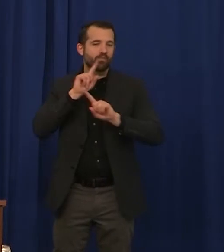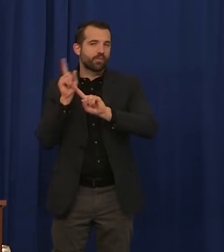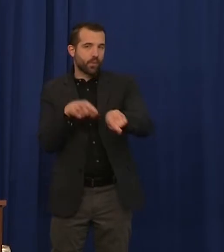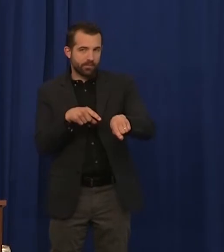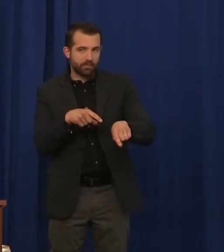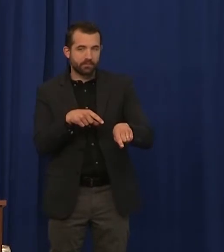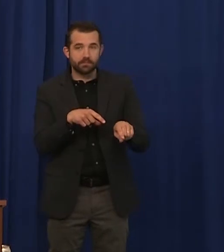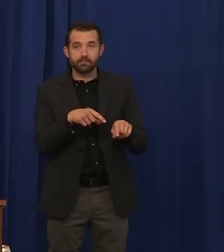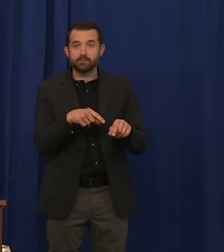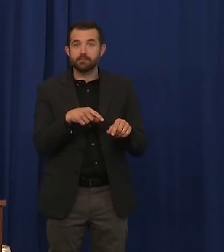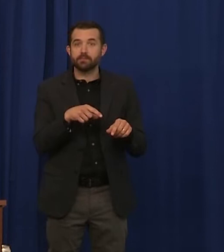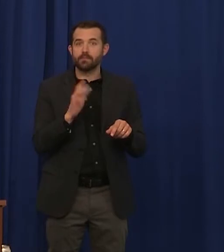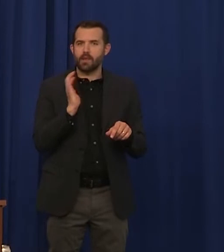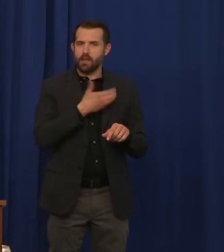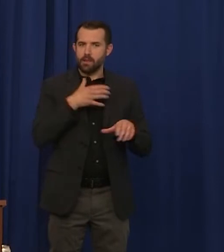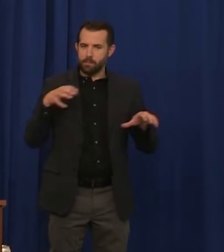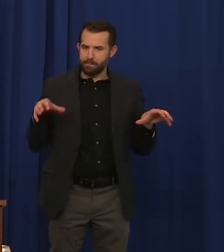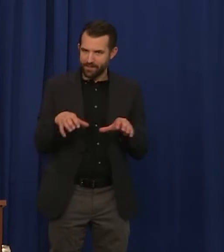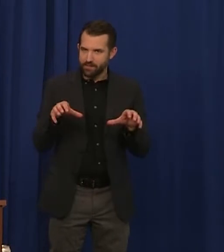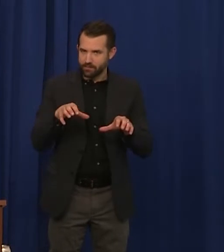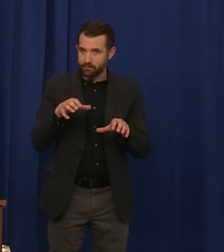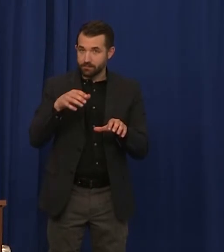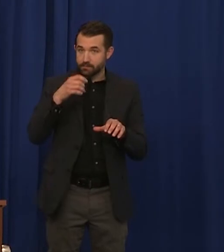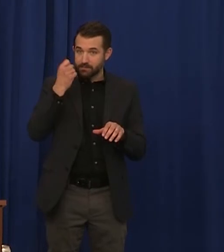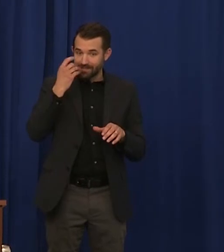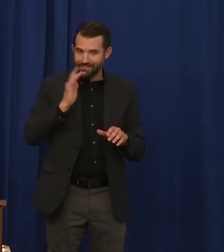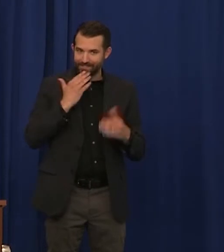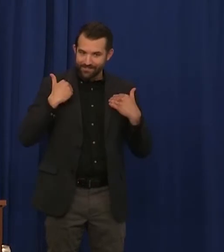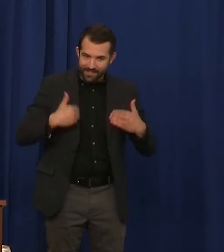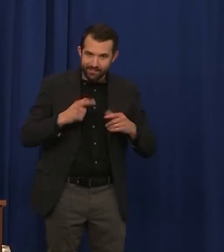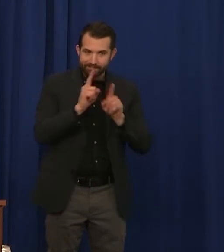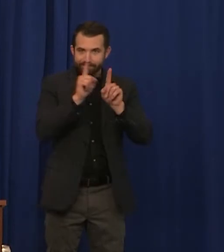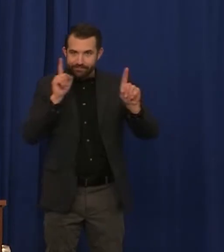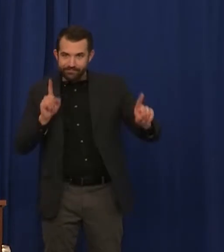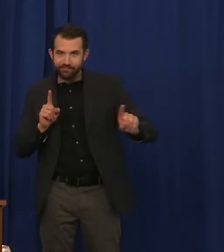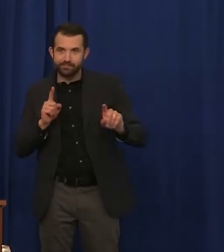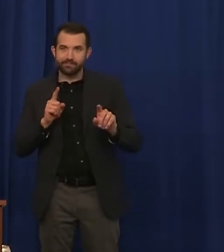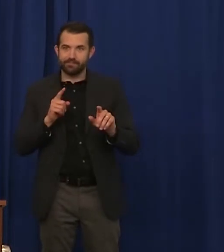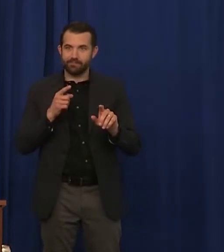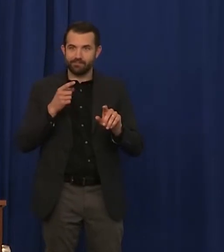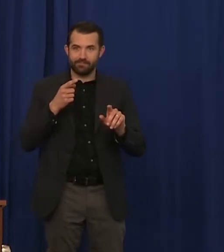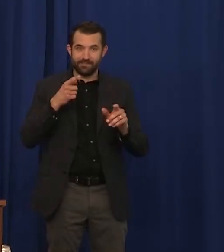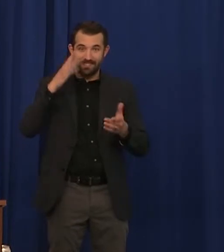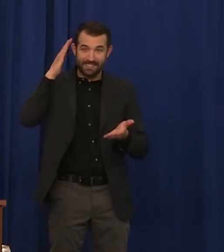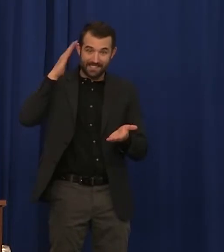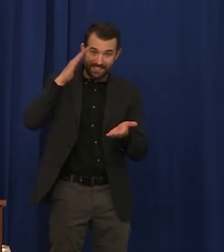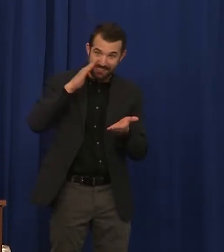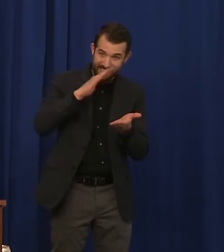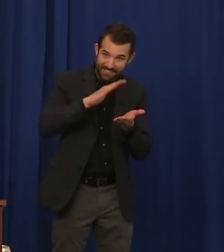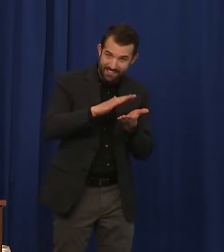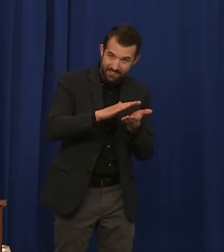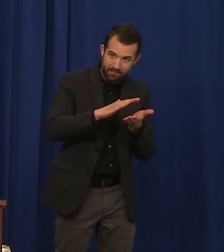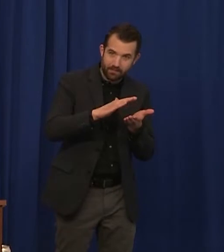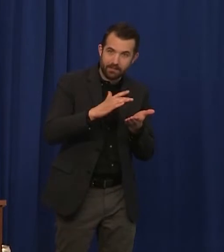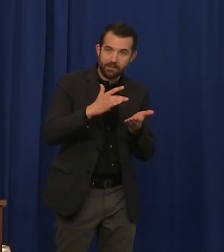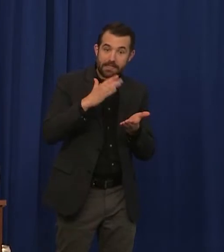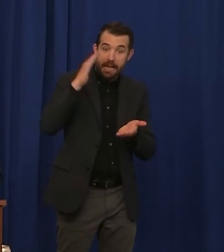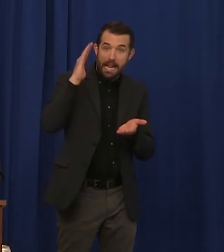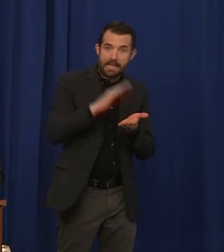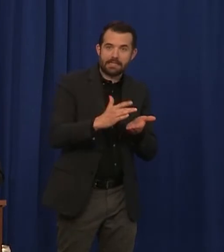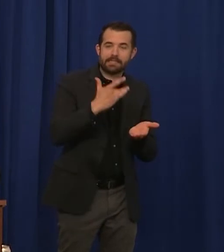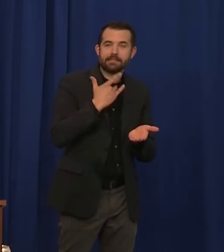physical distancing we impose now, the less likelihood of a secondary spike at some point in the summer. That doesn't